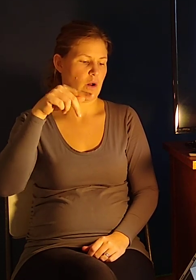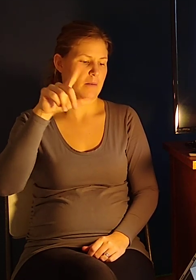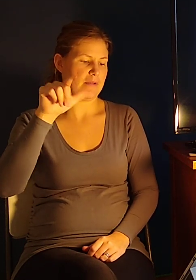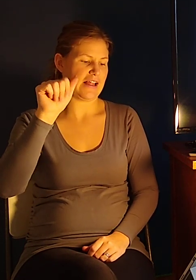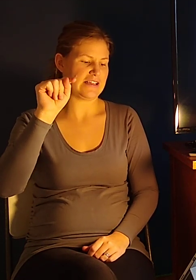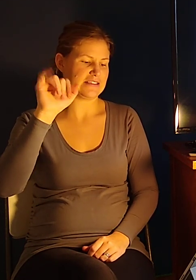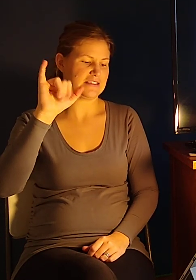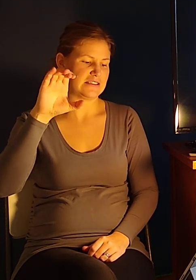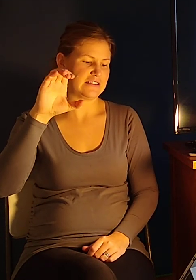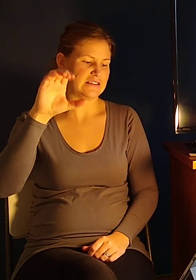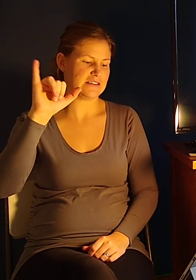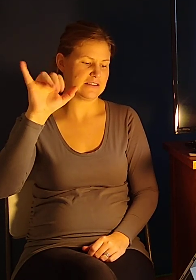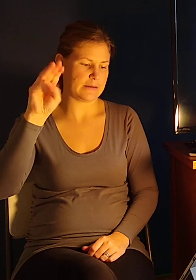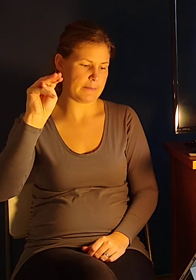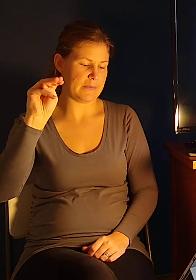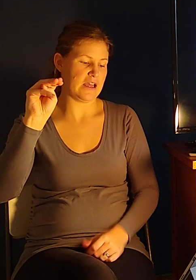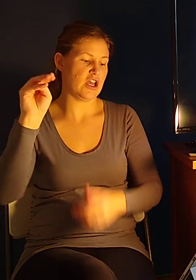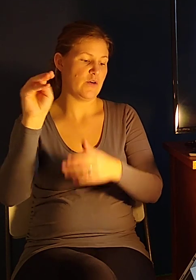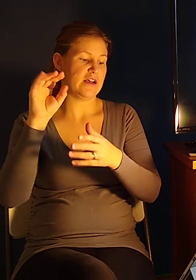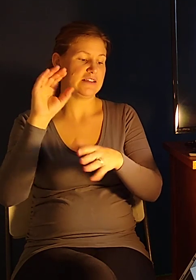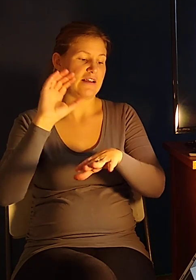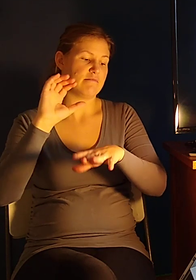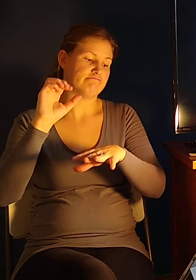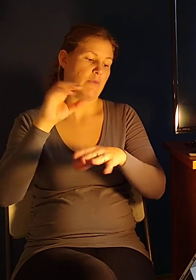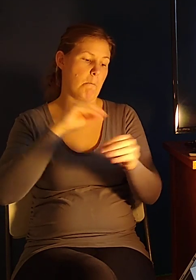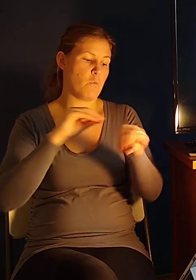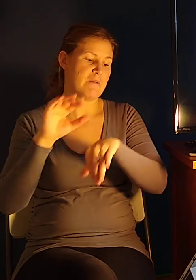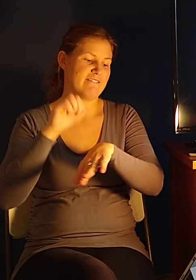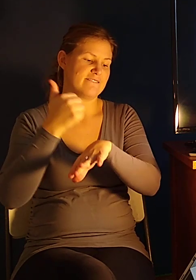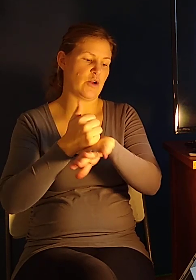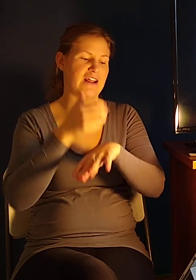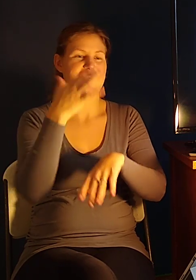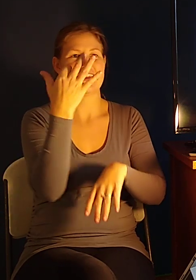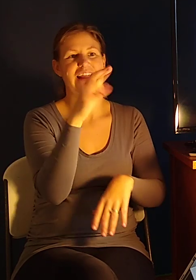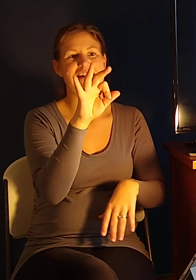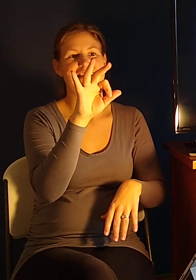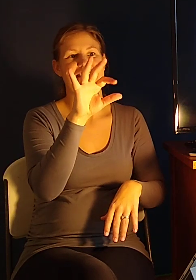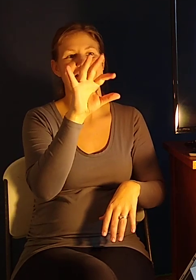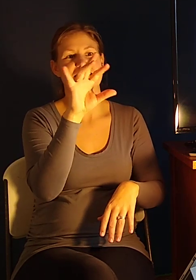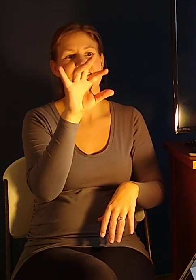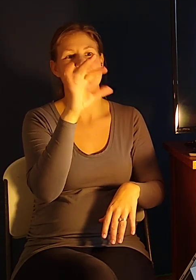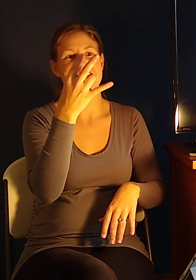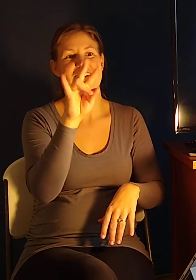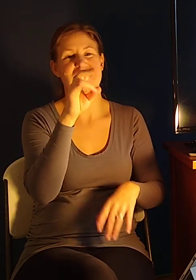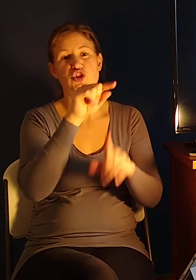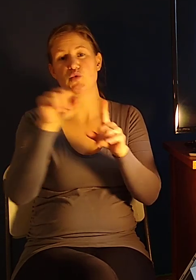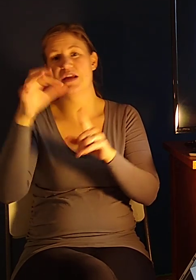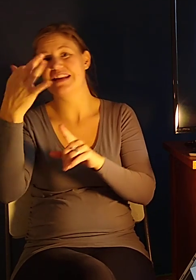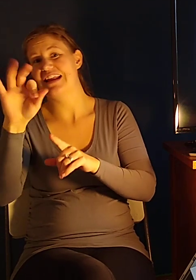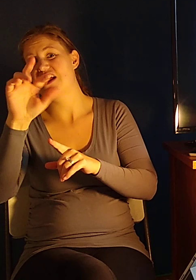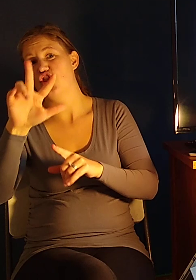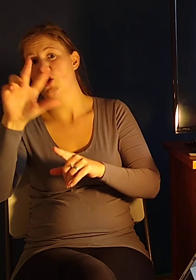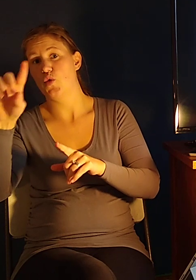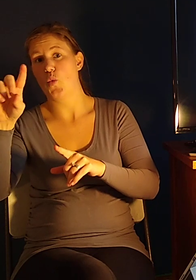movement founded from 1917 to 1931 in the Netherlands by